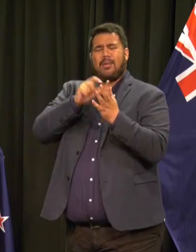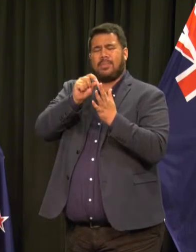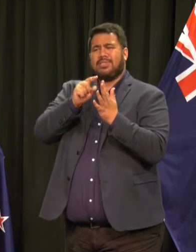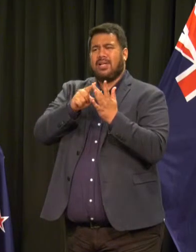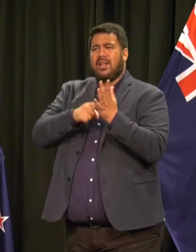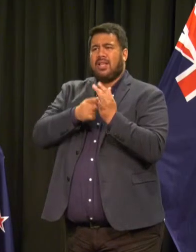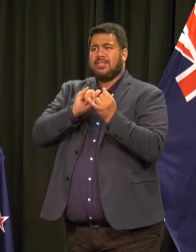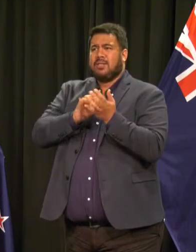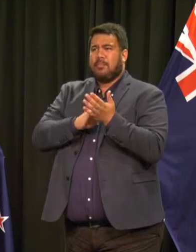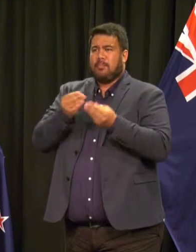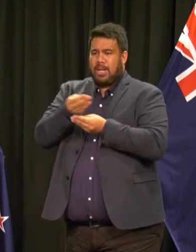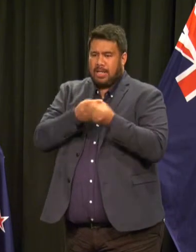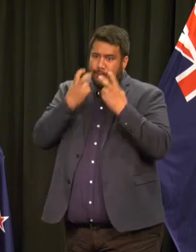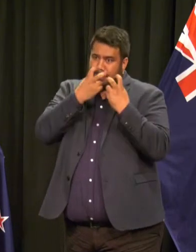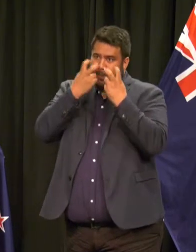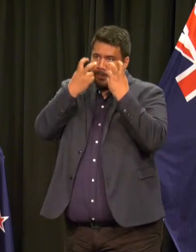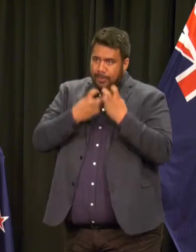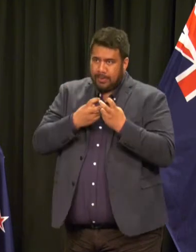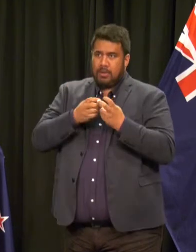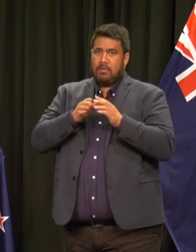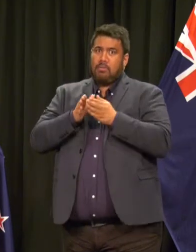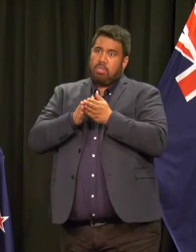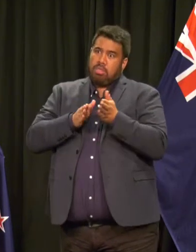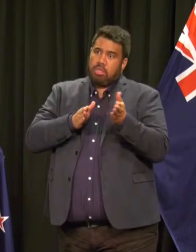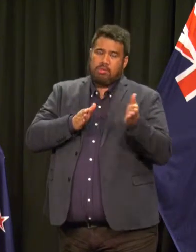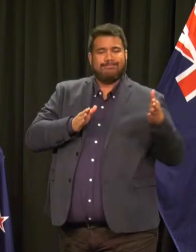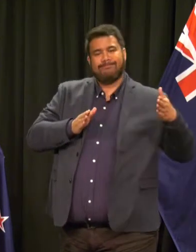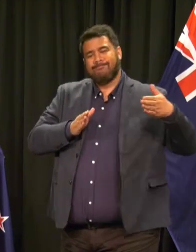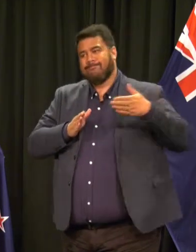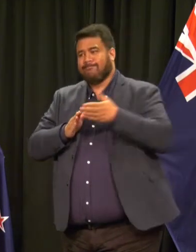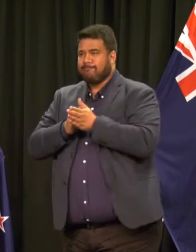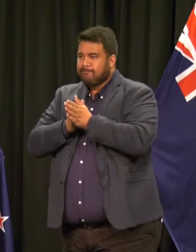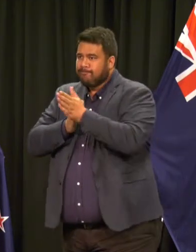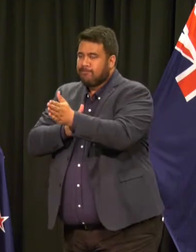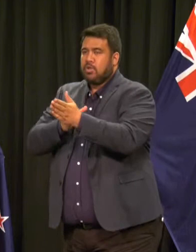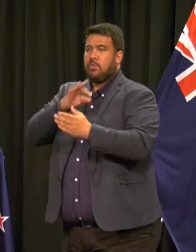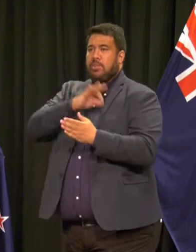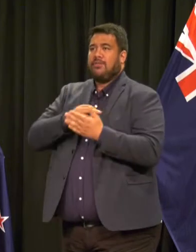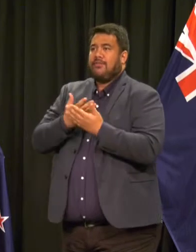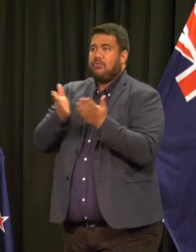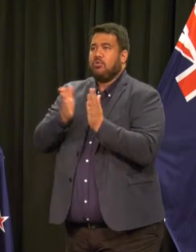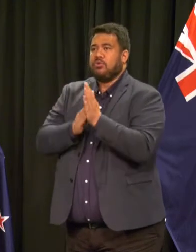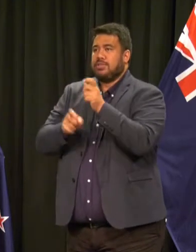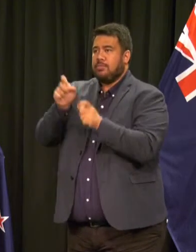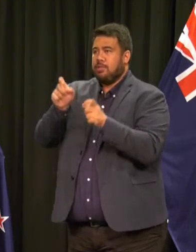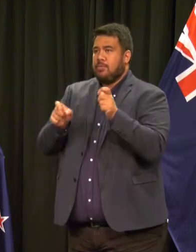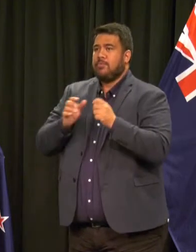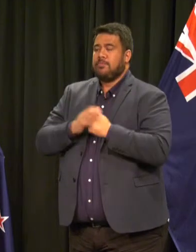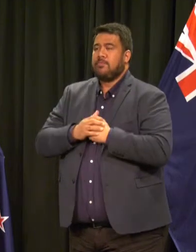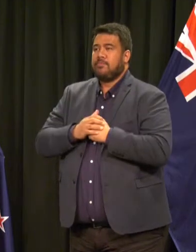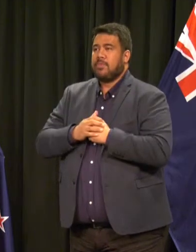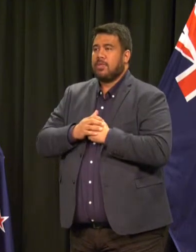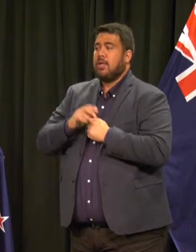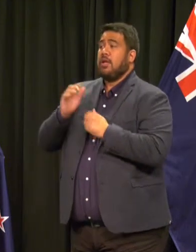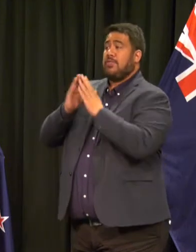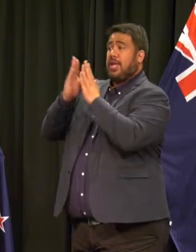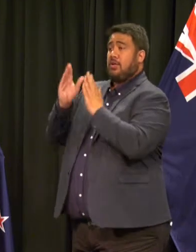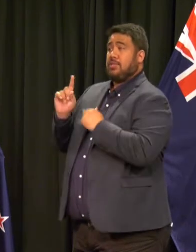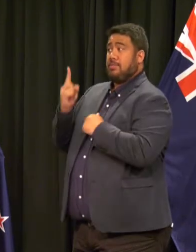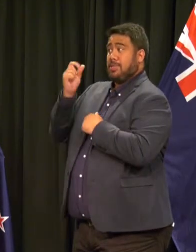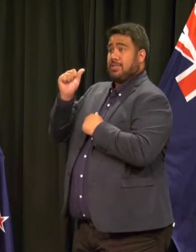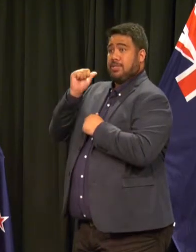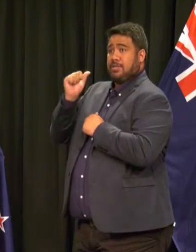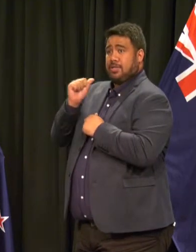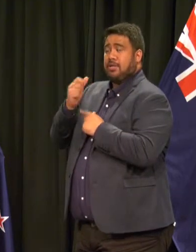the economy in a way that benefits all New Zealanders. And yesterday, the Prime Minister and Housing Minister unveiled measures that will help the